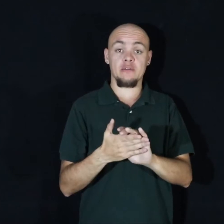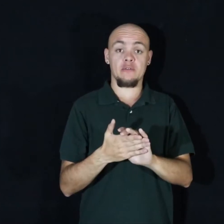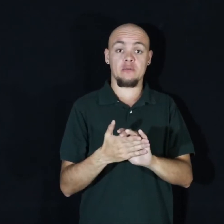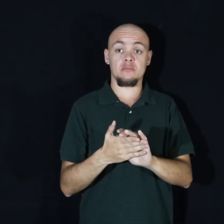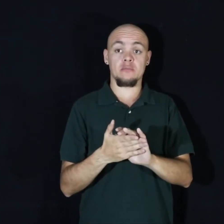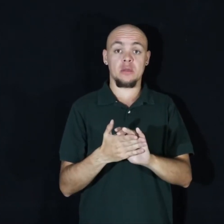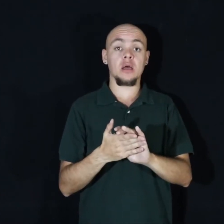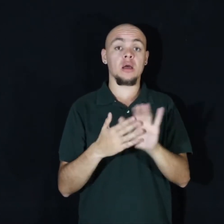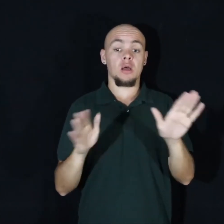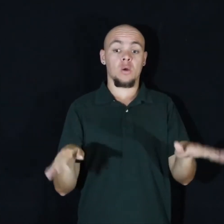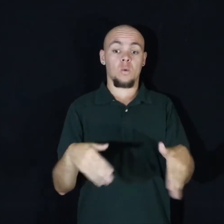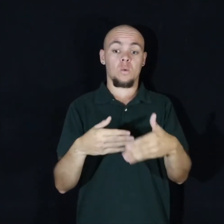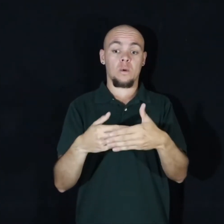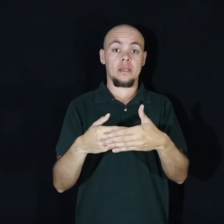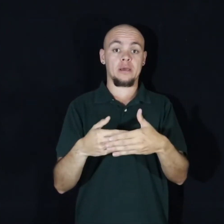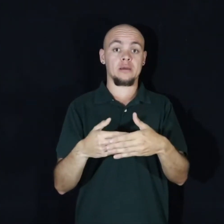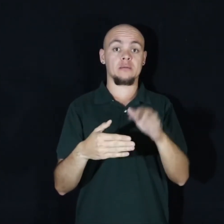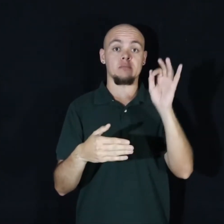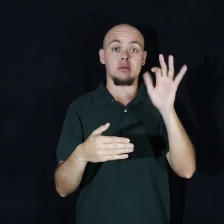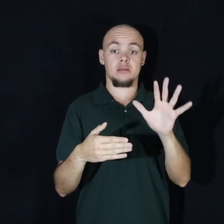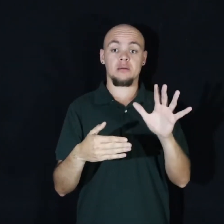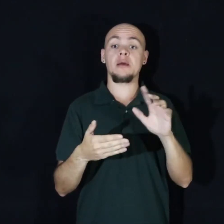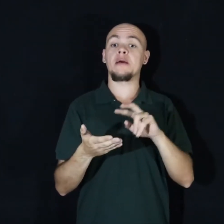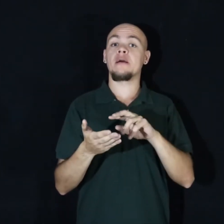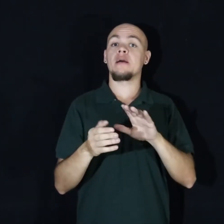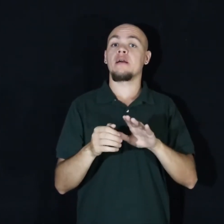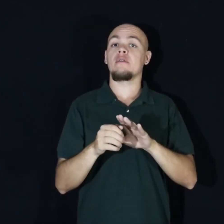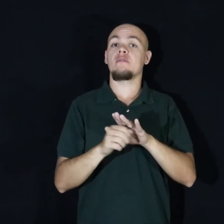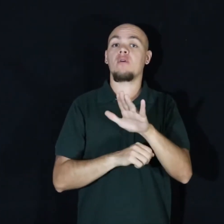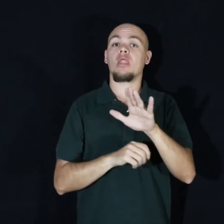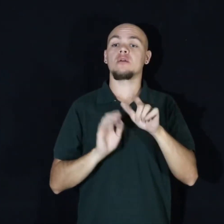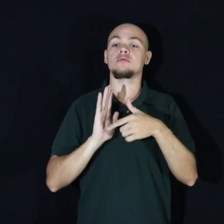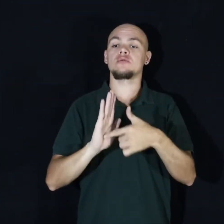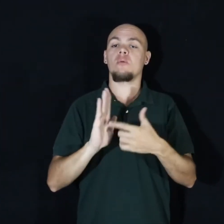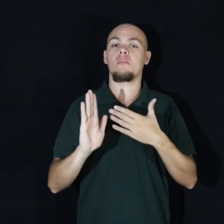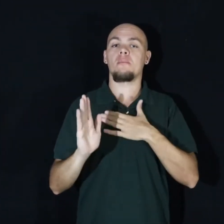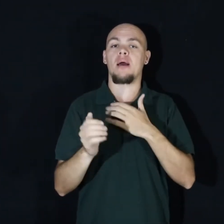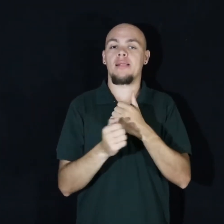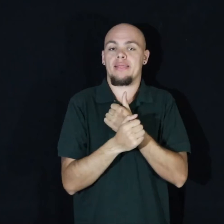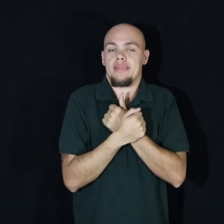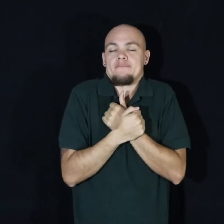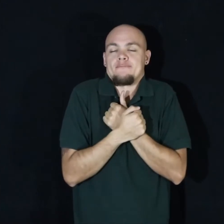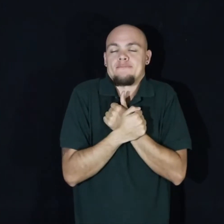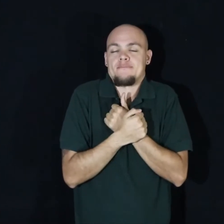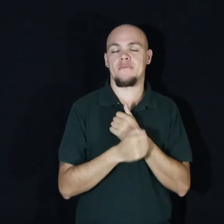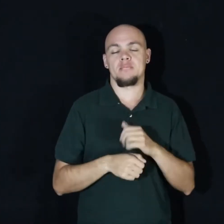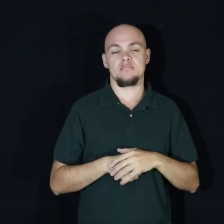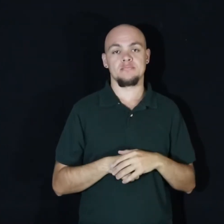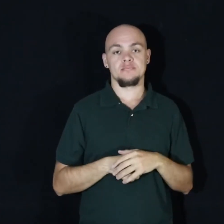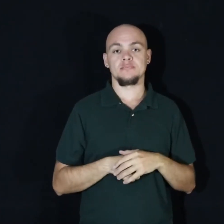I believe officiating a religious marriage fulfills my debt of love.